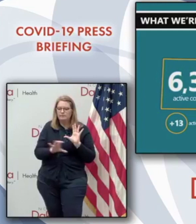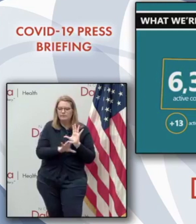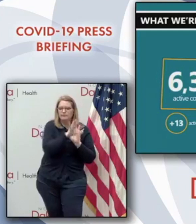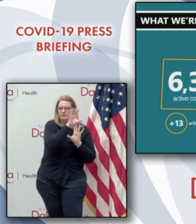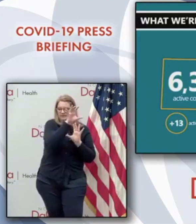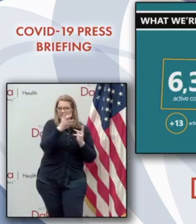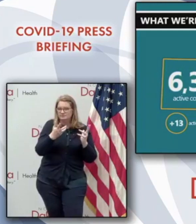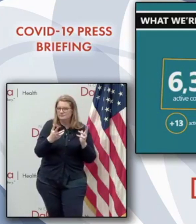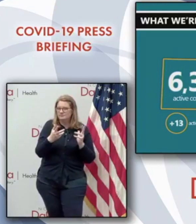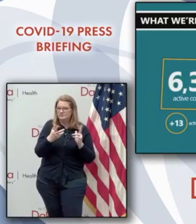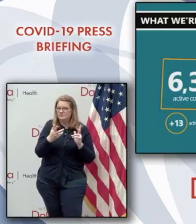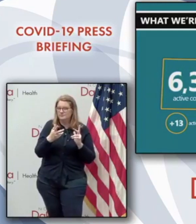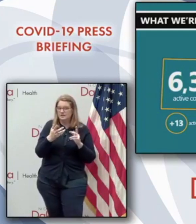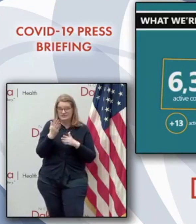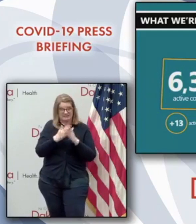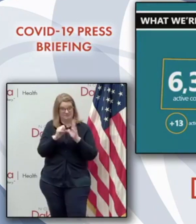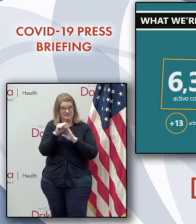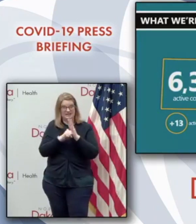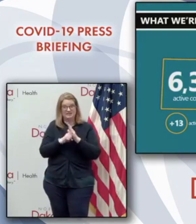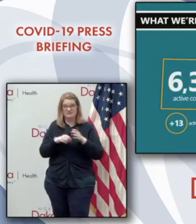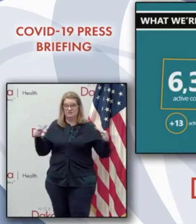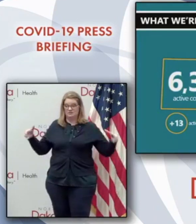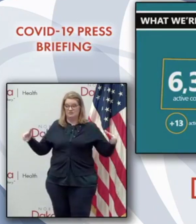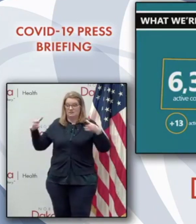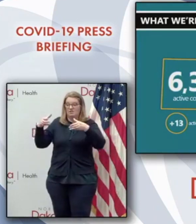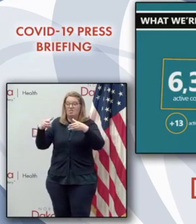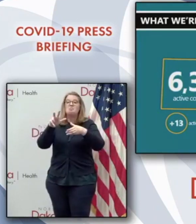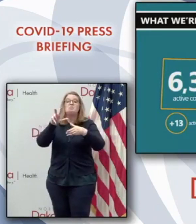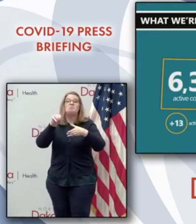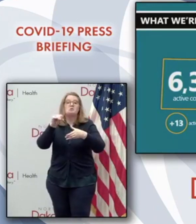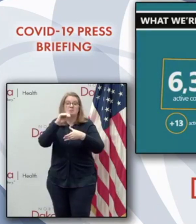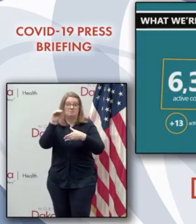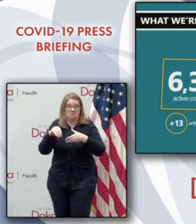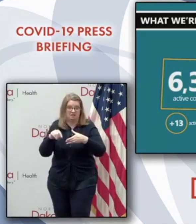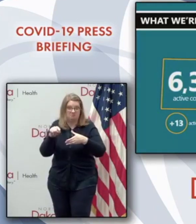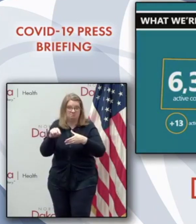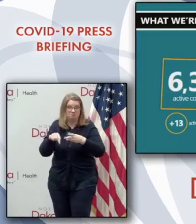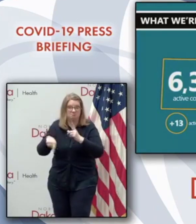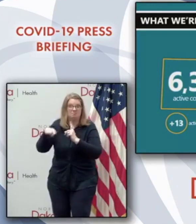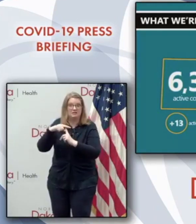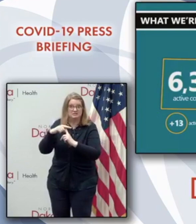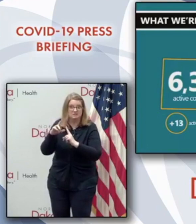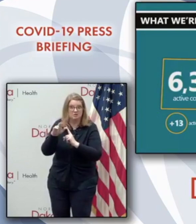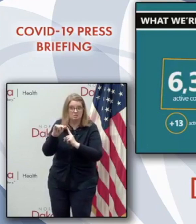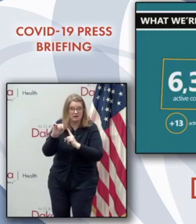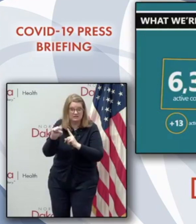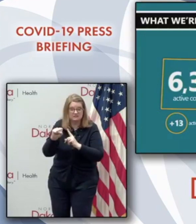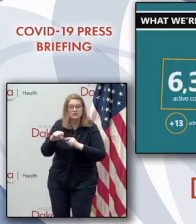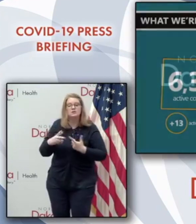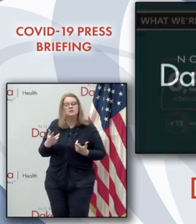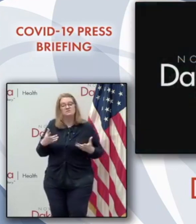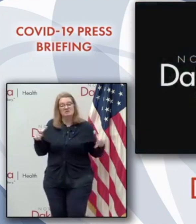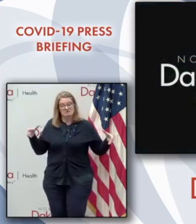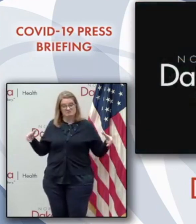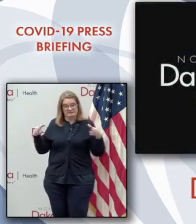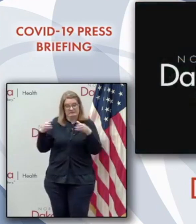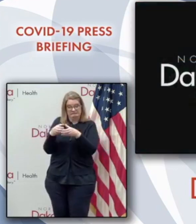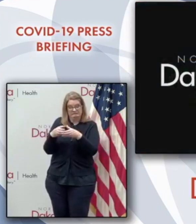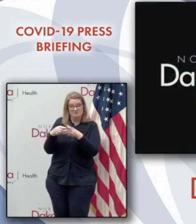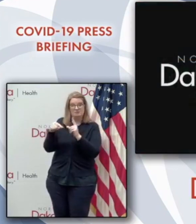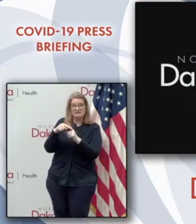the state level, that have 30+% positivity rates. So from a positivity rate standpoint, we